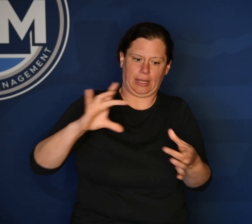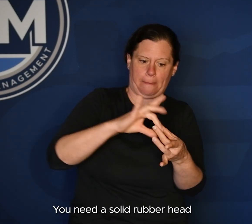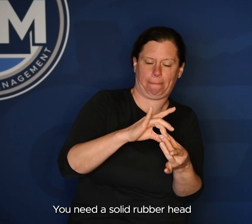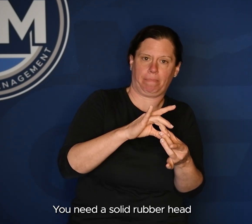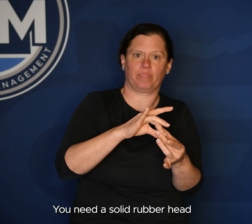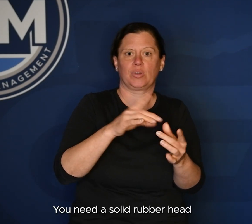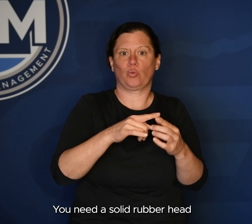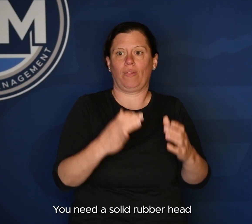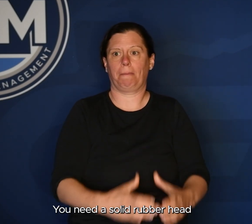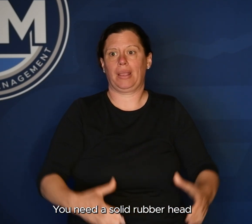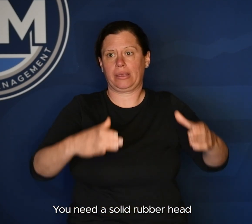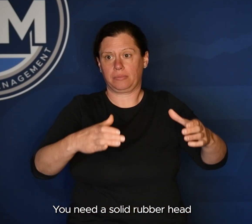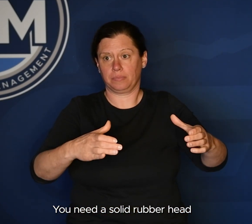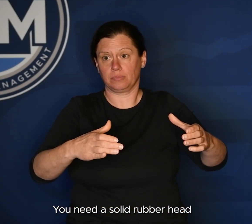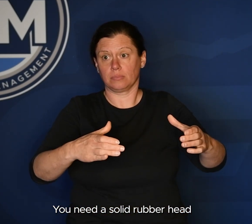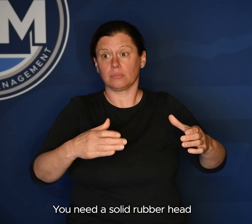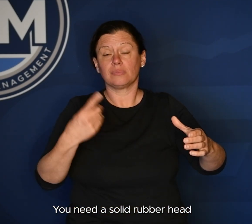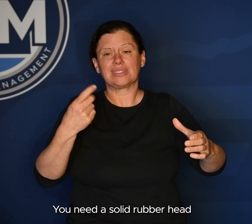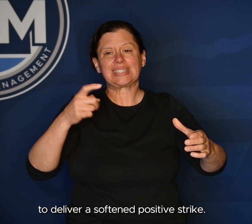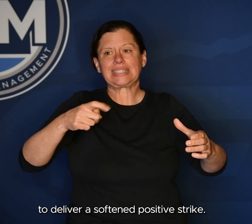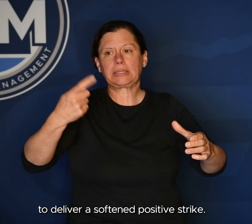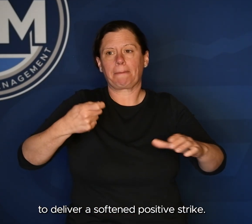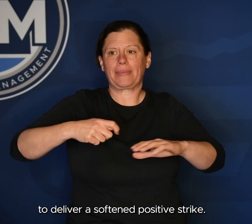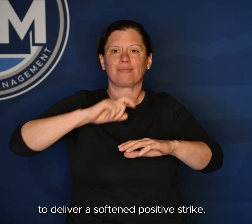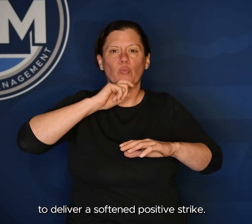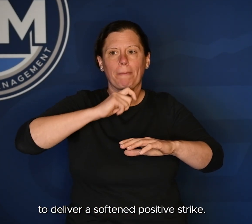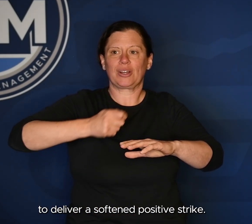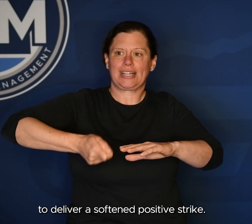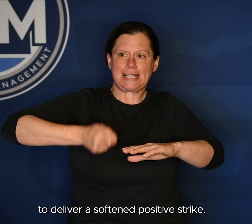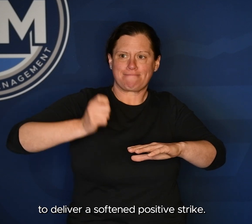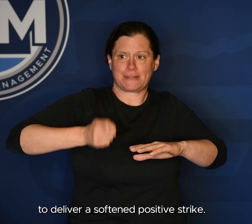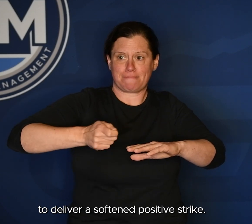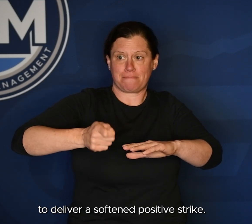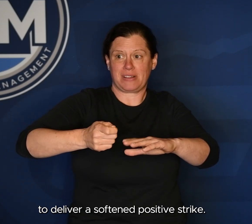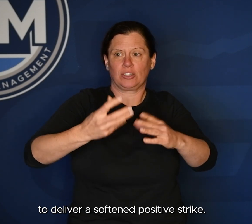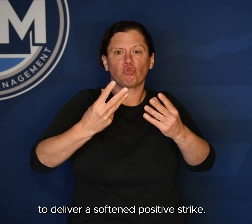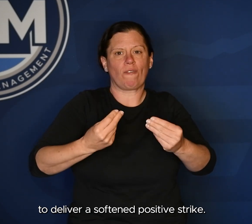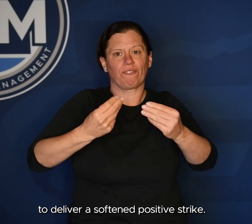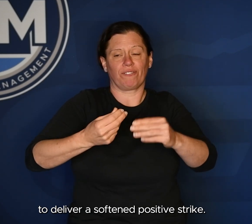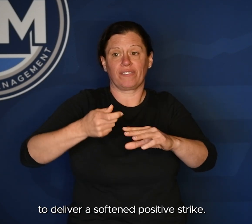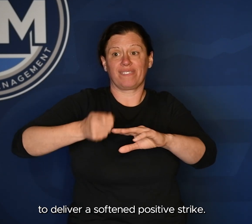You need a solid rubber head to deliver a softened, positive strike